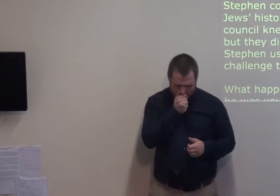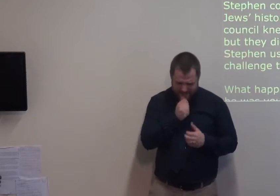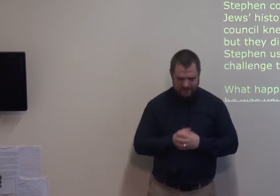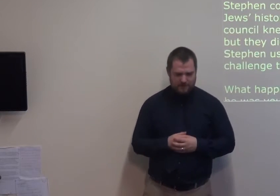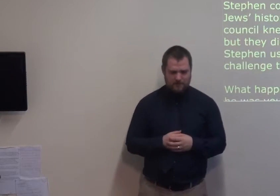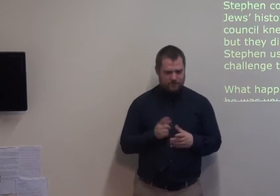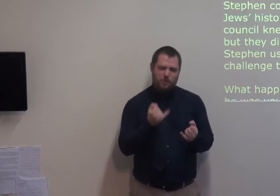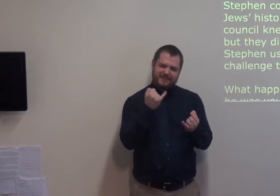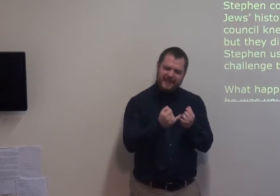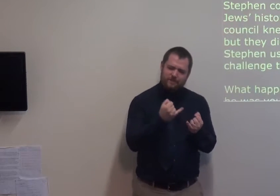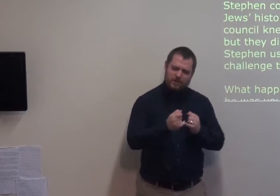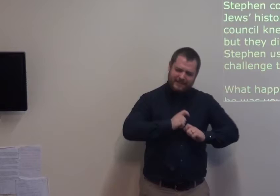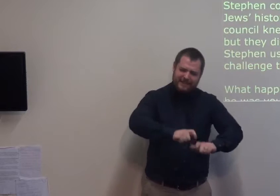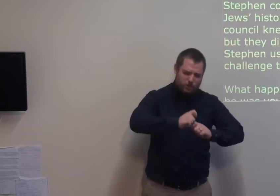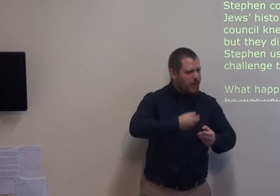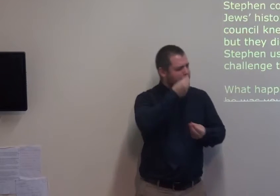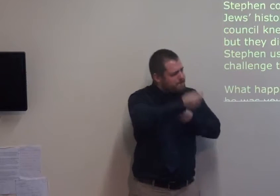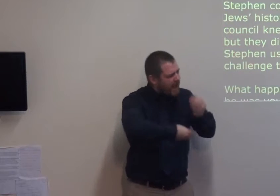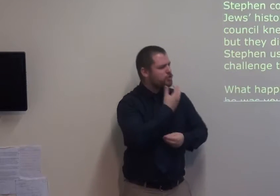Stephen continued to explain the Jews' history.